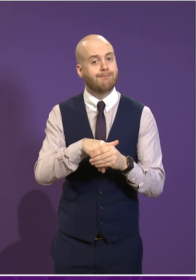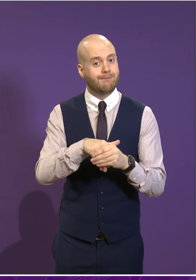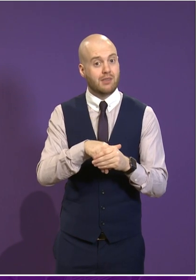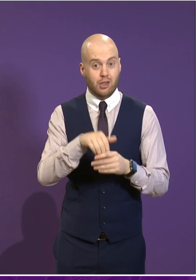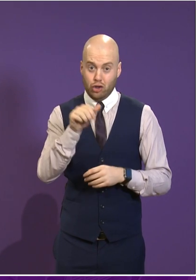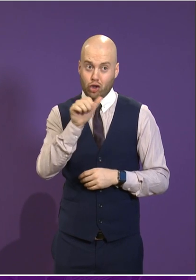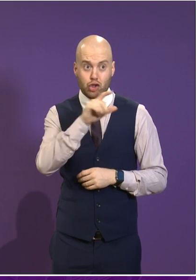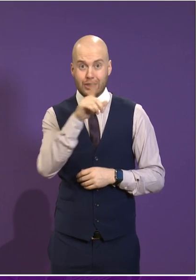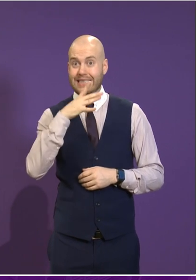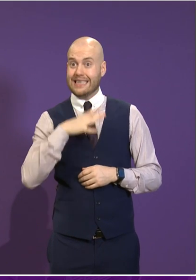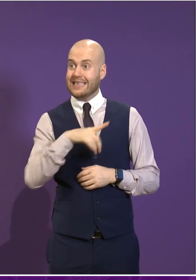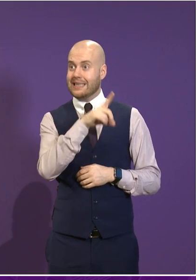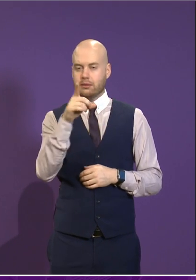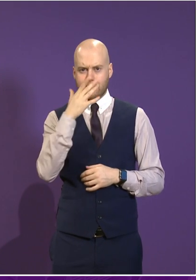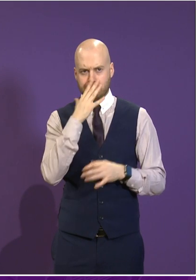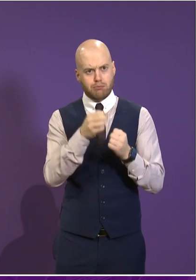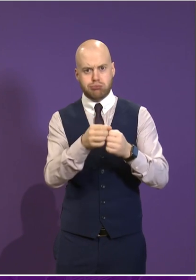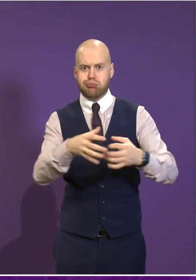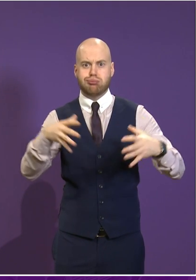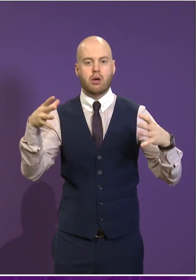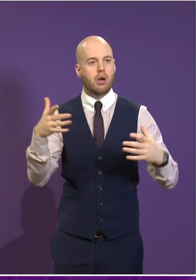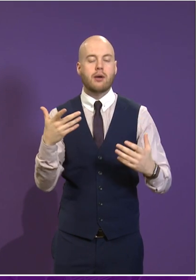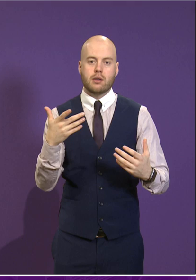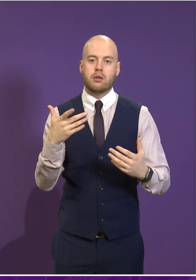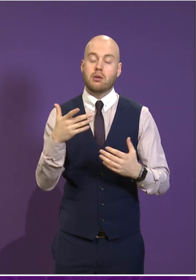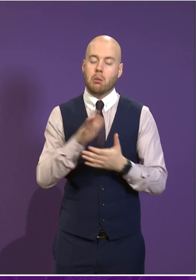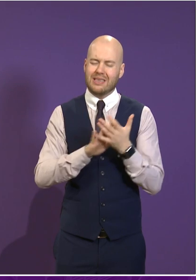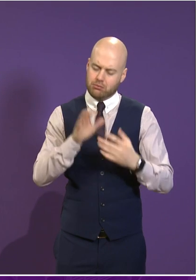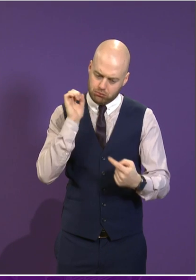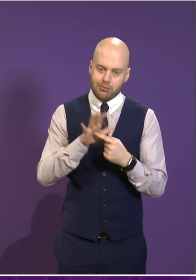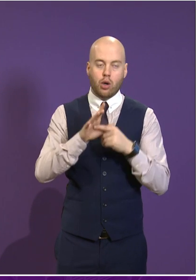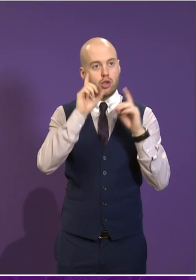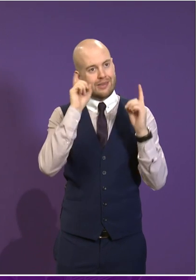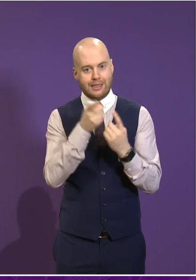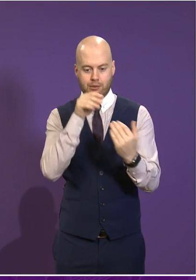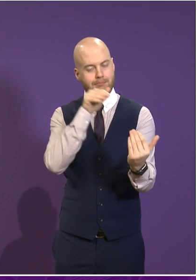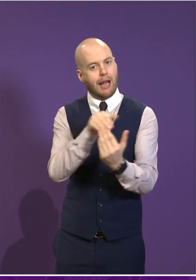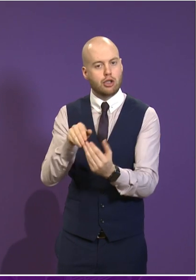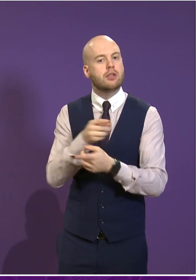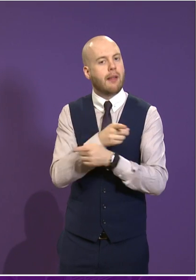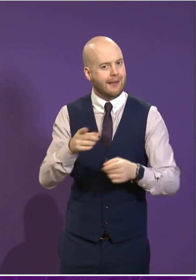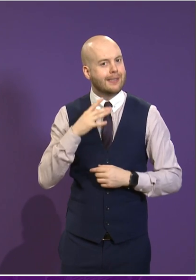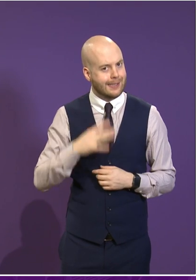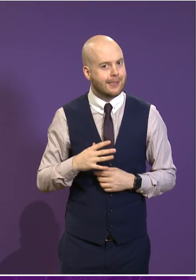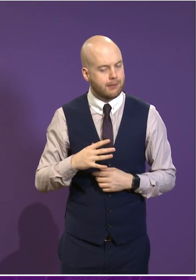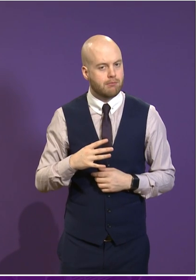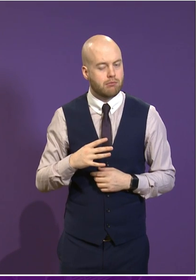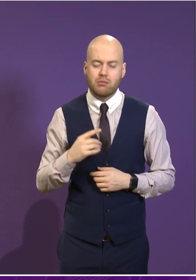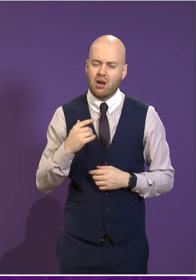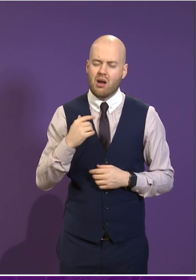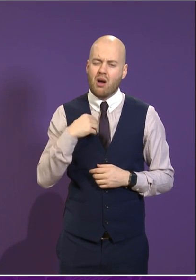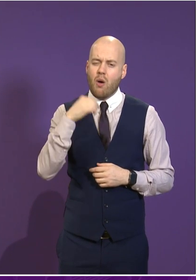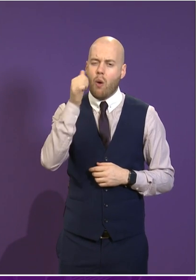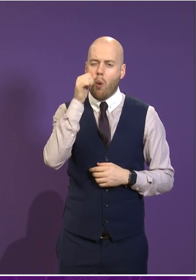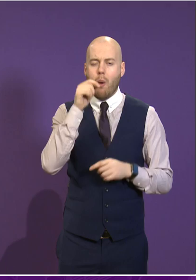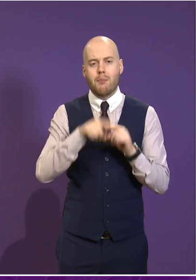such a rate that it's essential. But I do get the sense that the university sector are indeed investing in that within their system and are very aware,